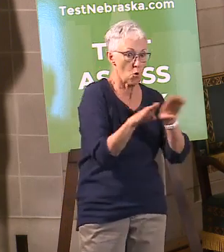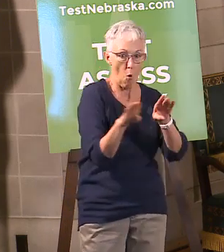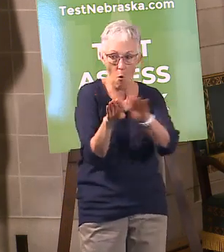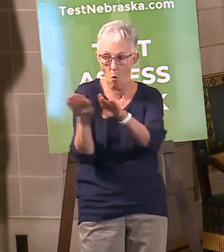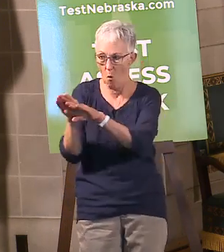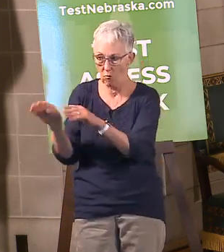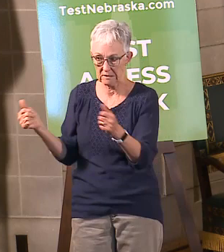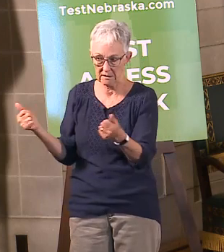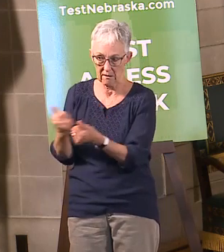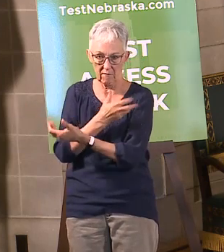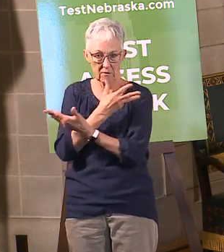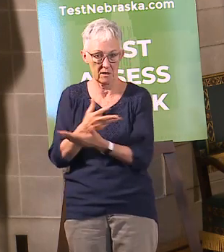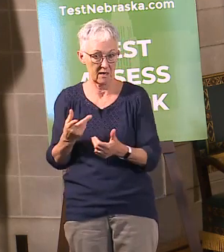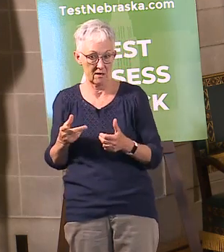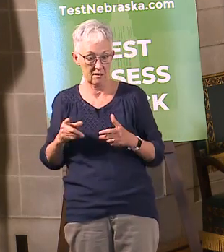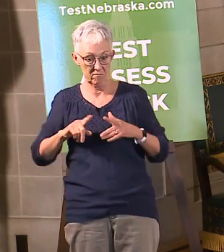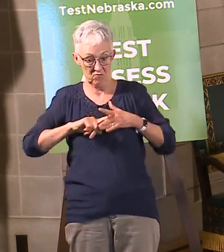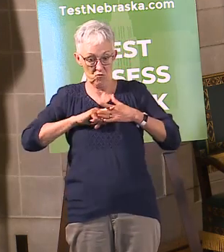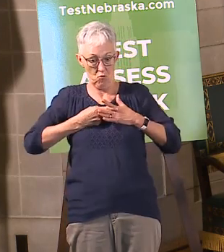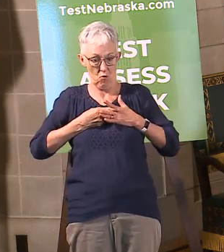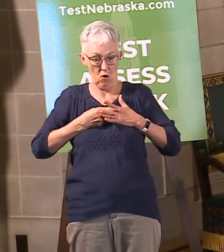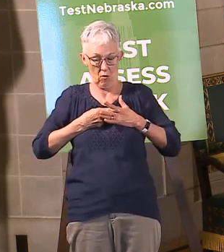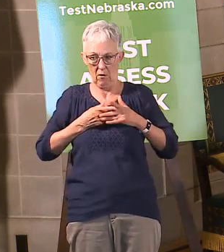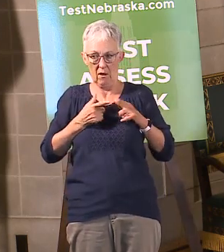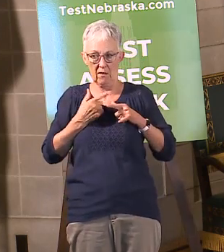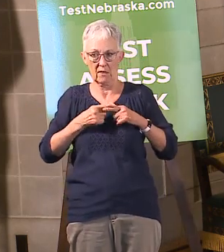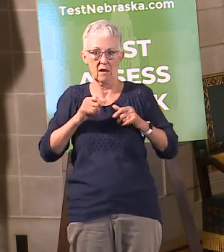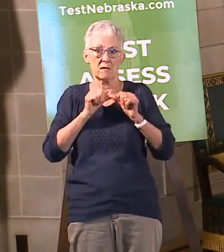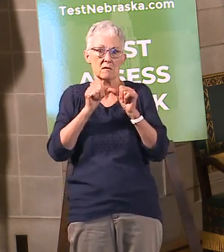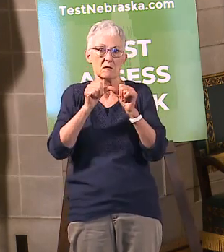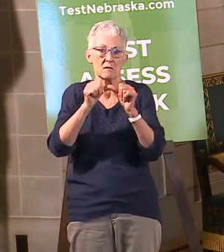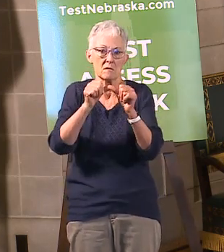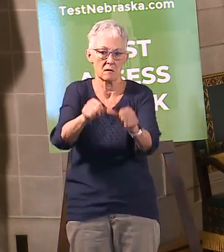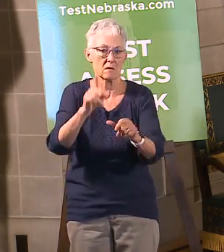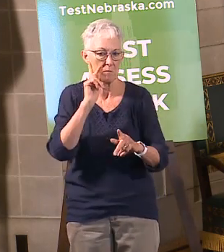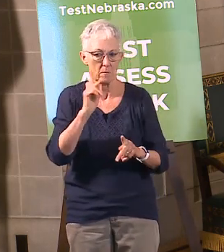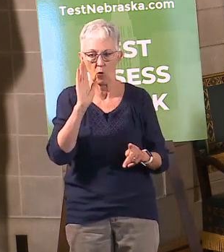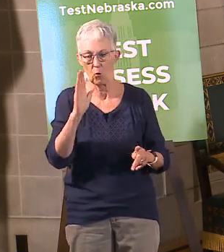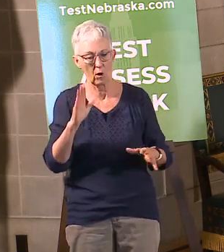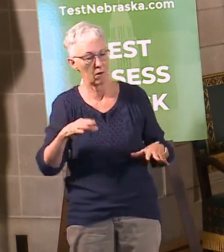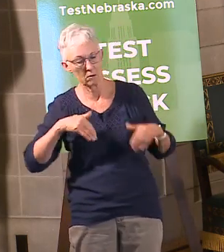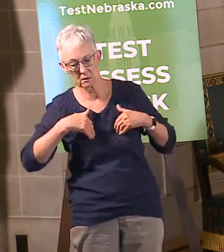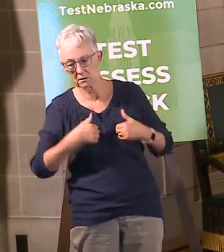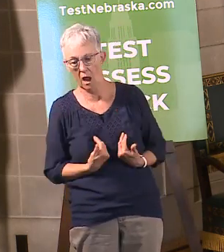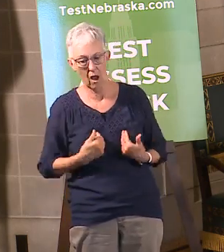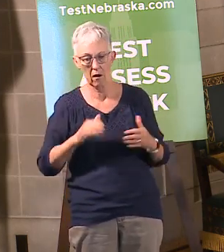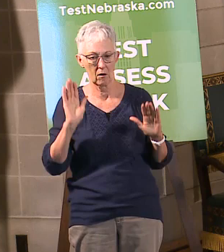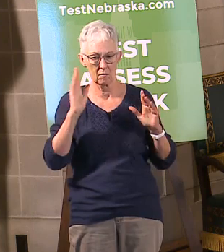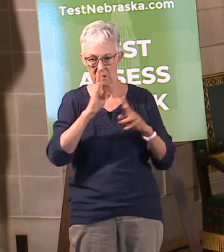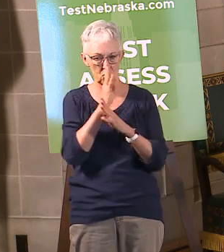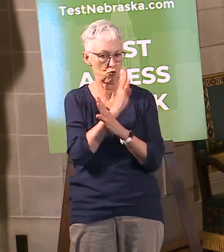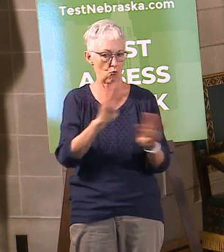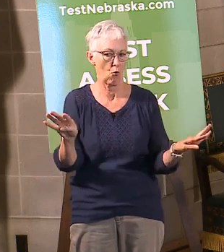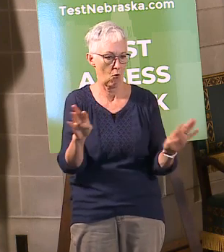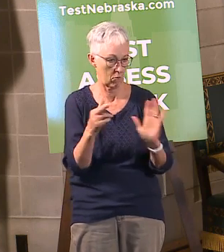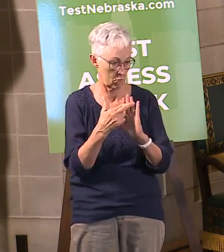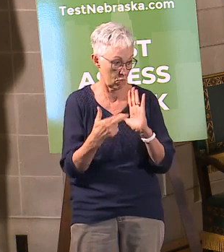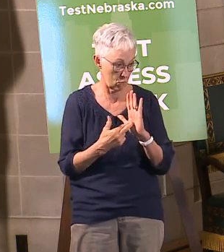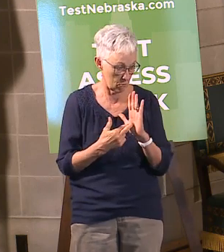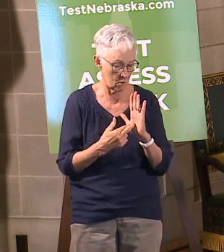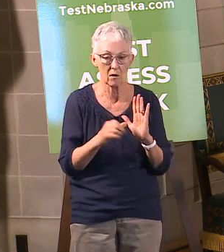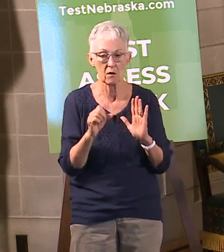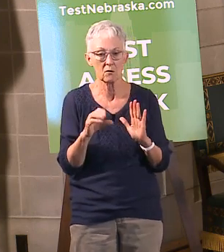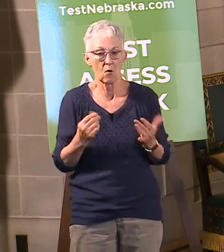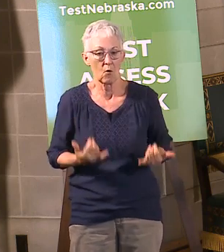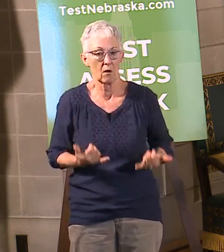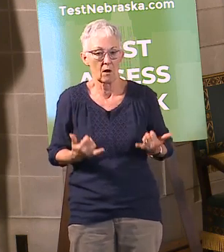at once so that people go back to mixing in large groups together. Again, what we talked about over 2 months ago was the key for the virus